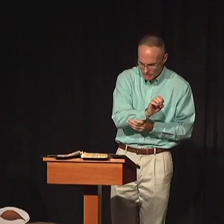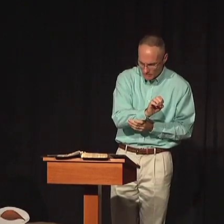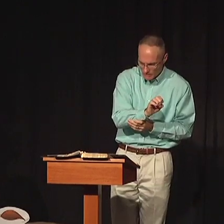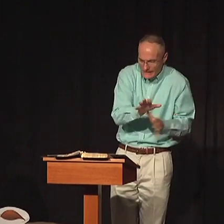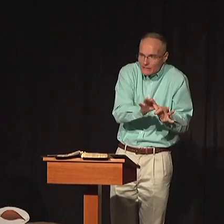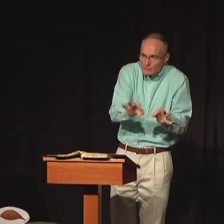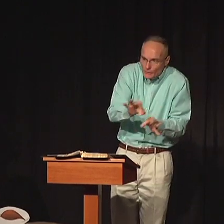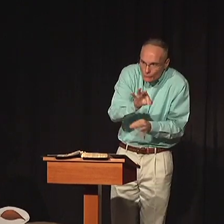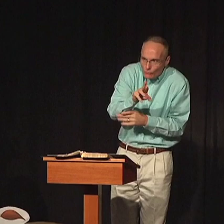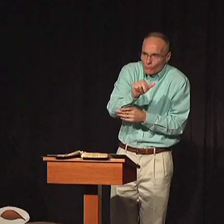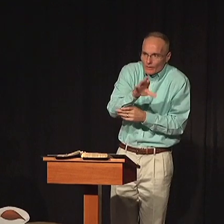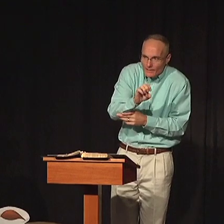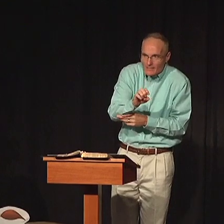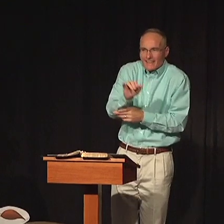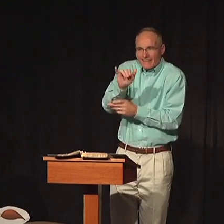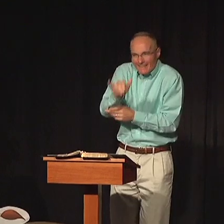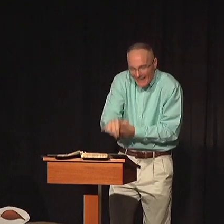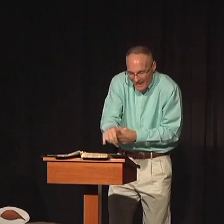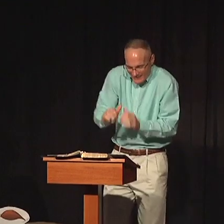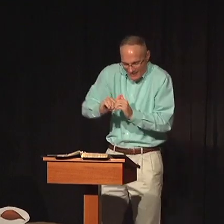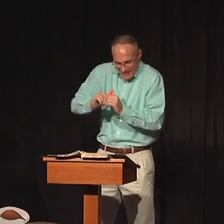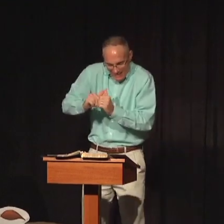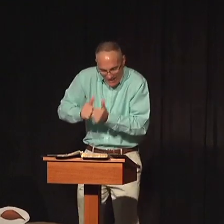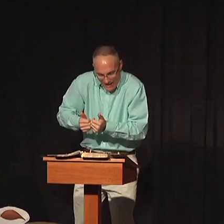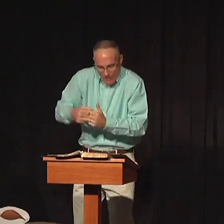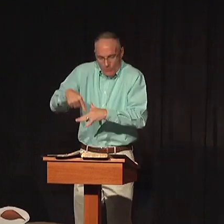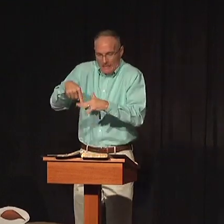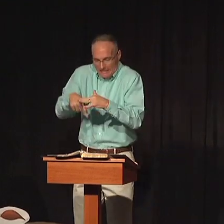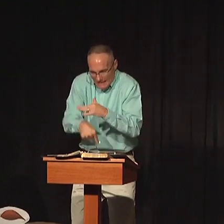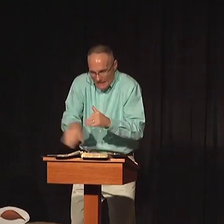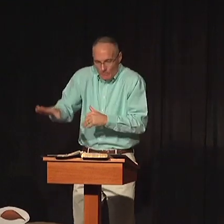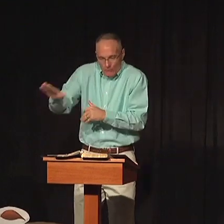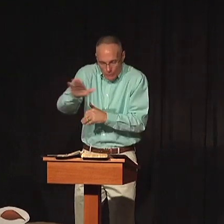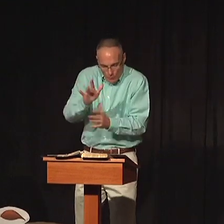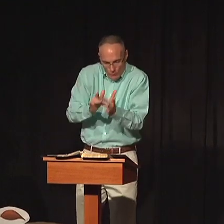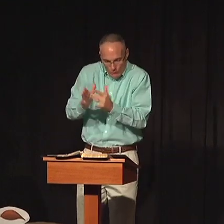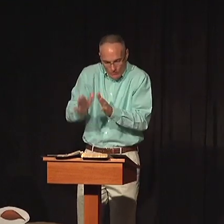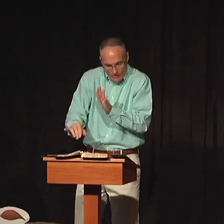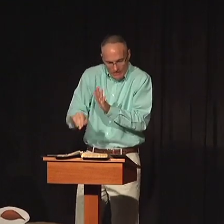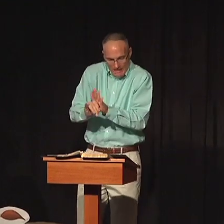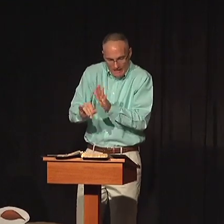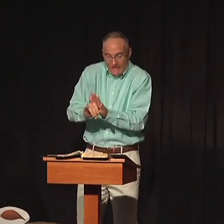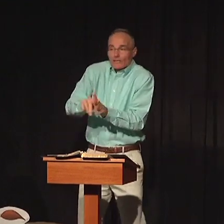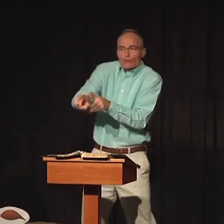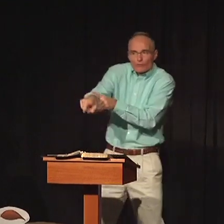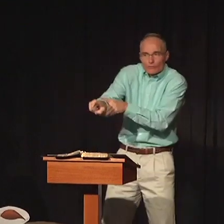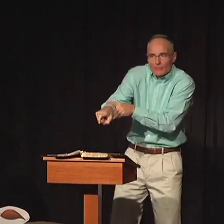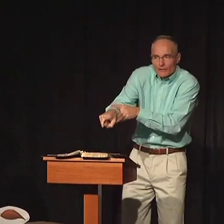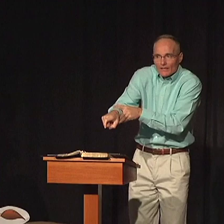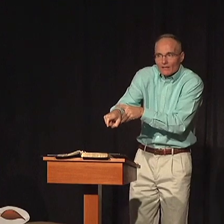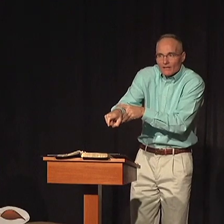race. A spiritual race. And that is how deep your Christian identity should